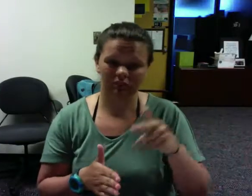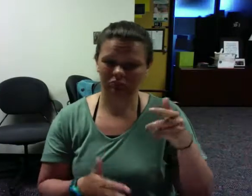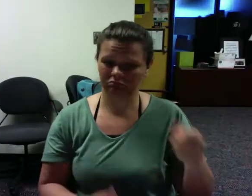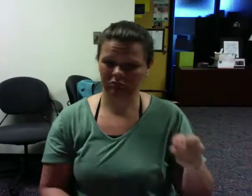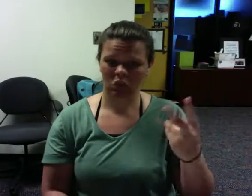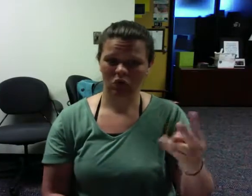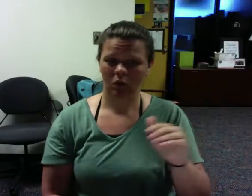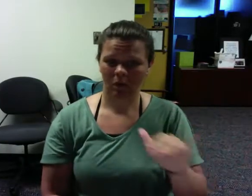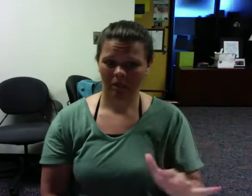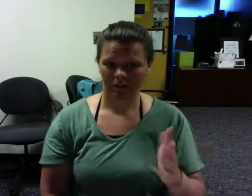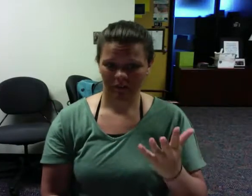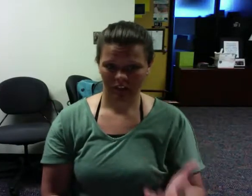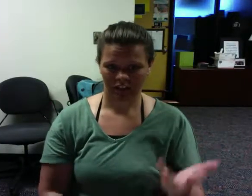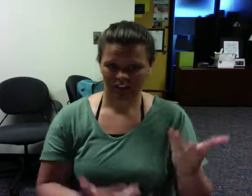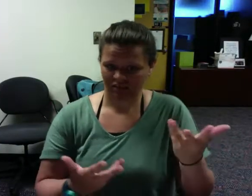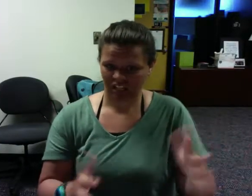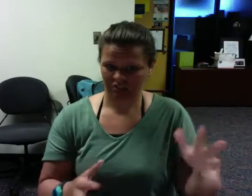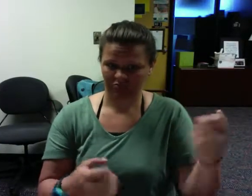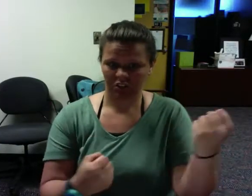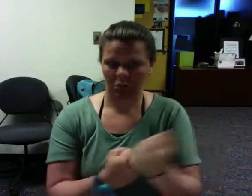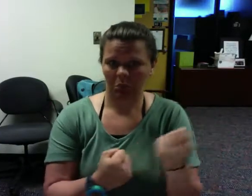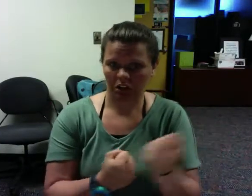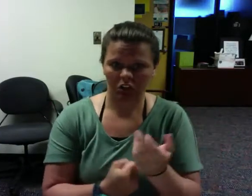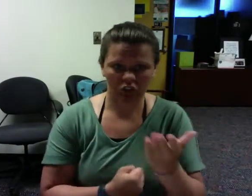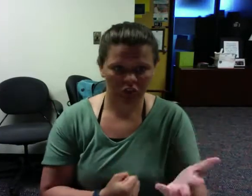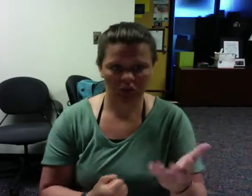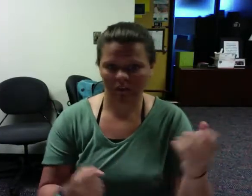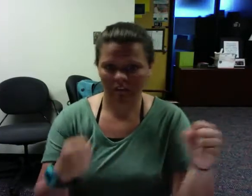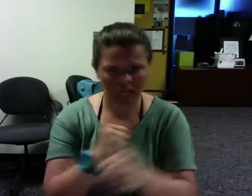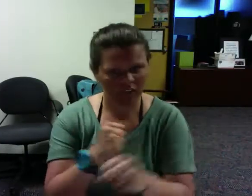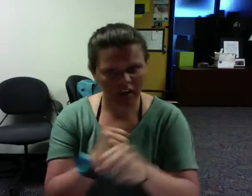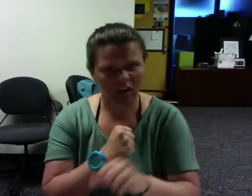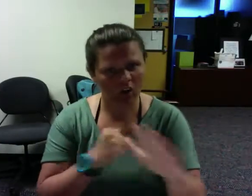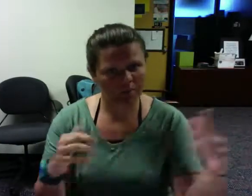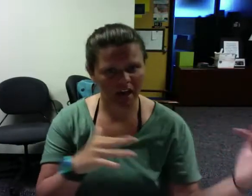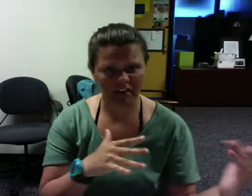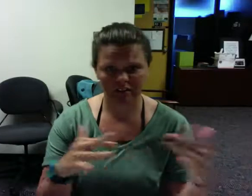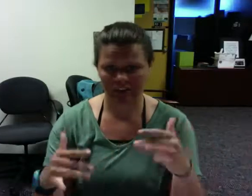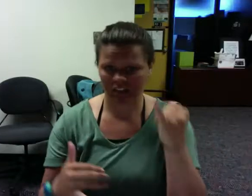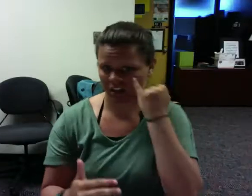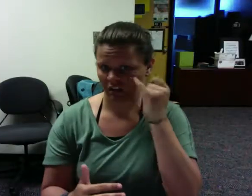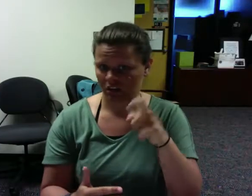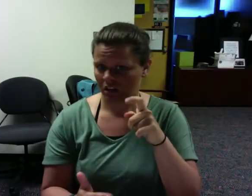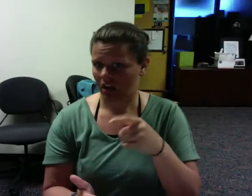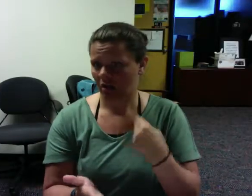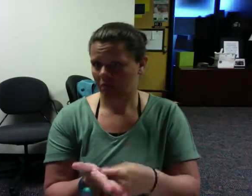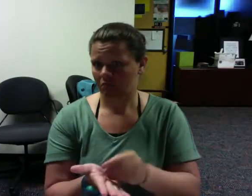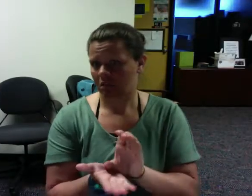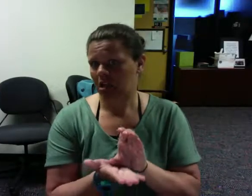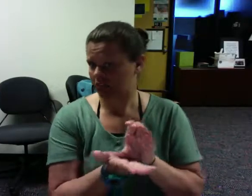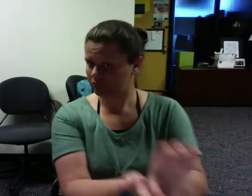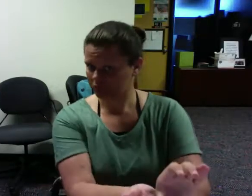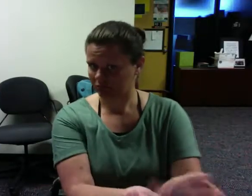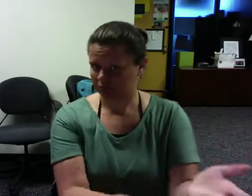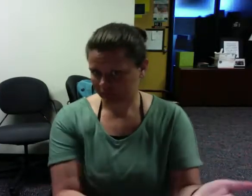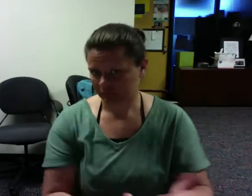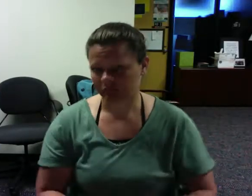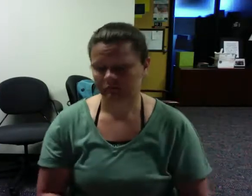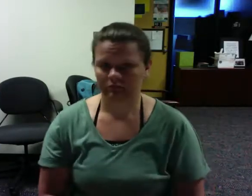you, give you money if you needed it.